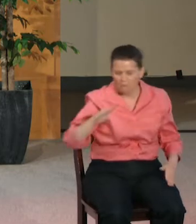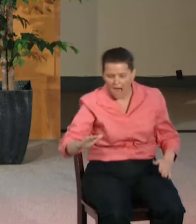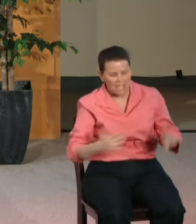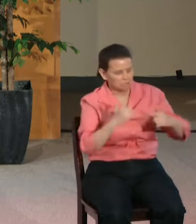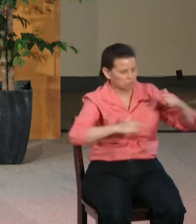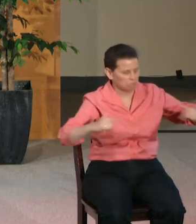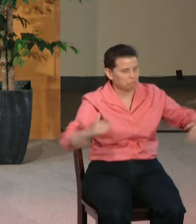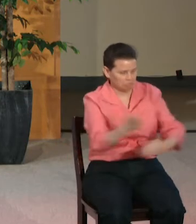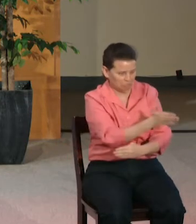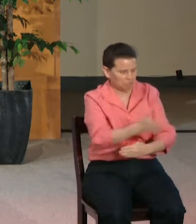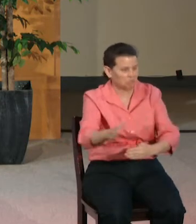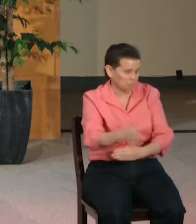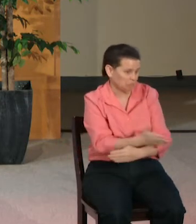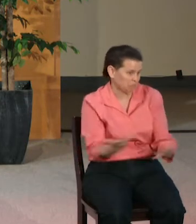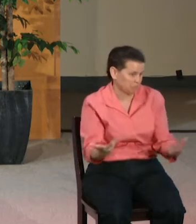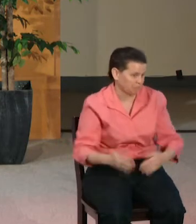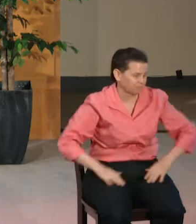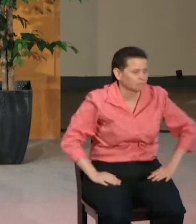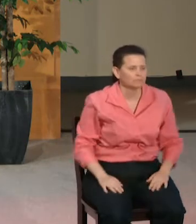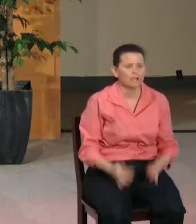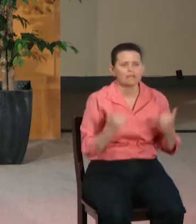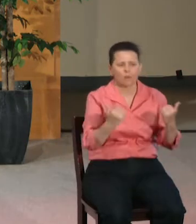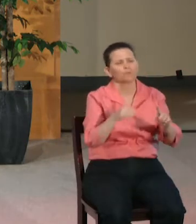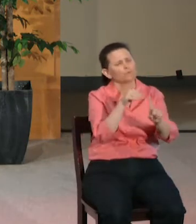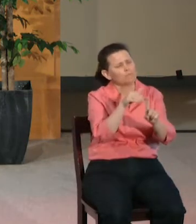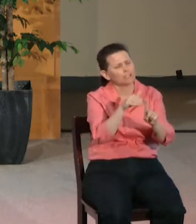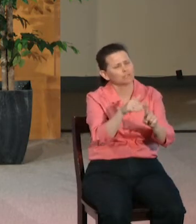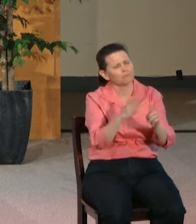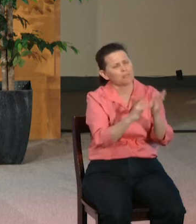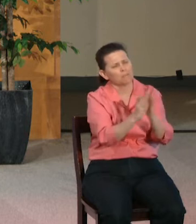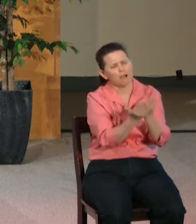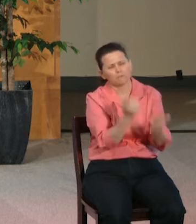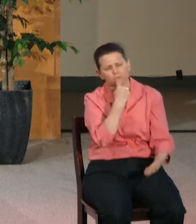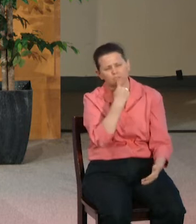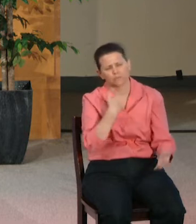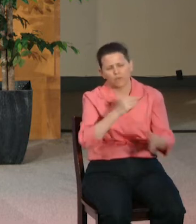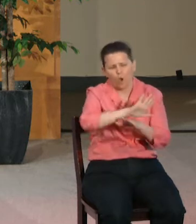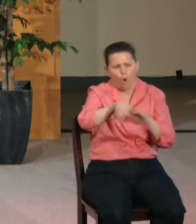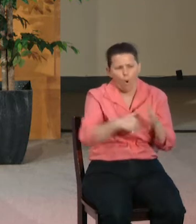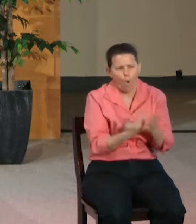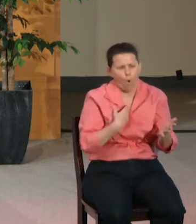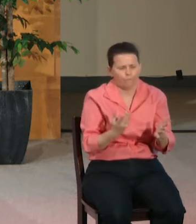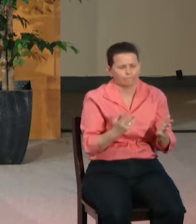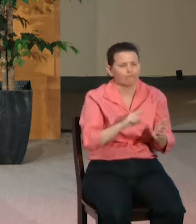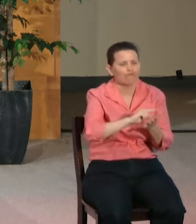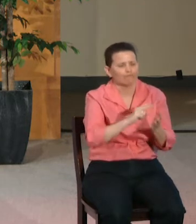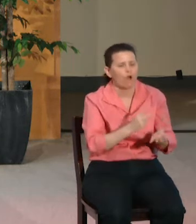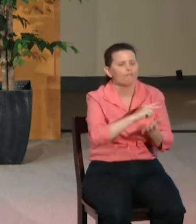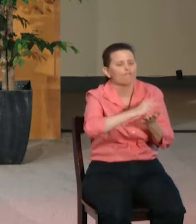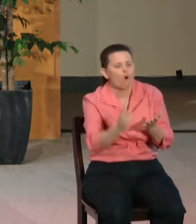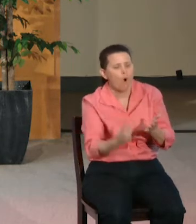time to time, is that we all fall short of the glory. Nobody is doing this perfectly. No father has ever made